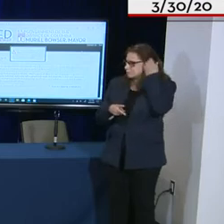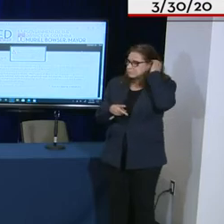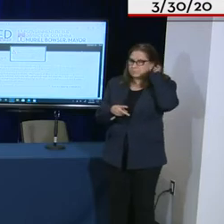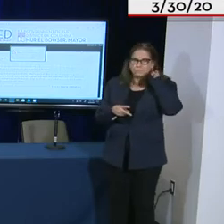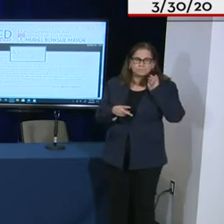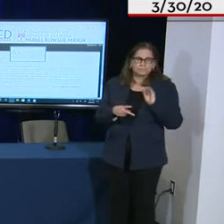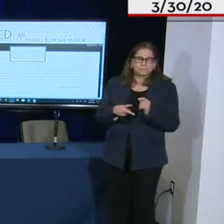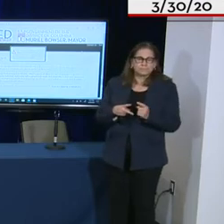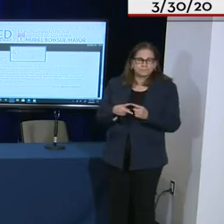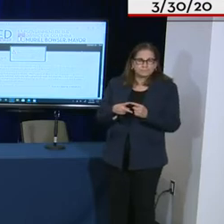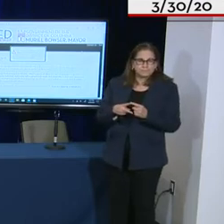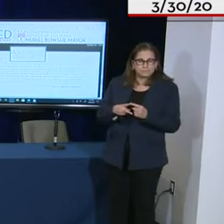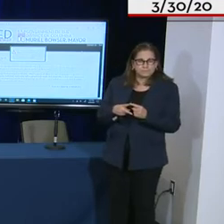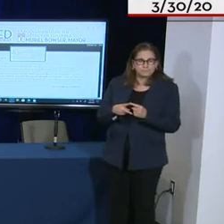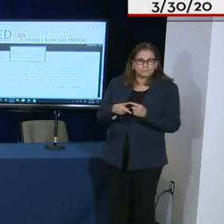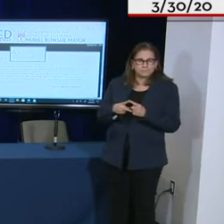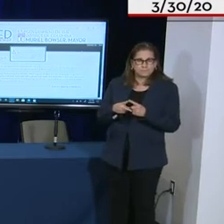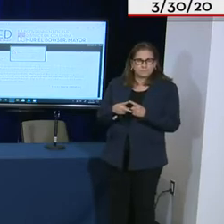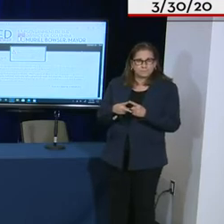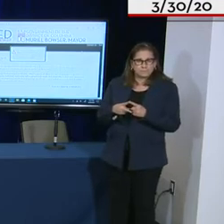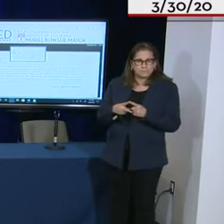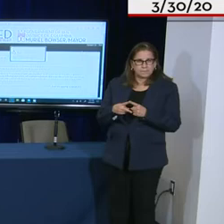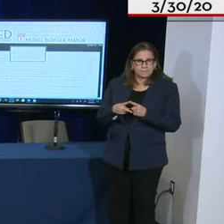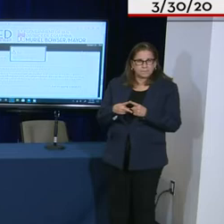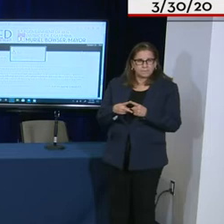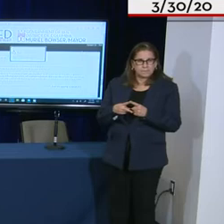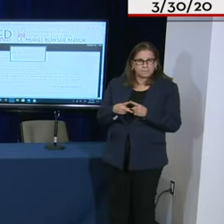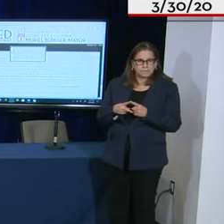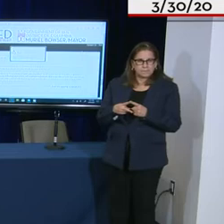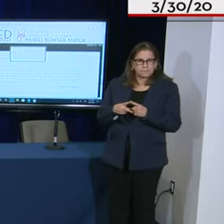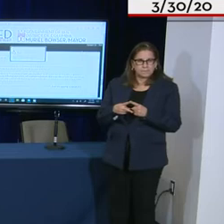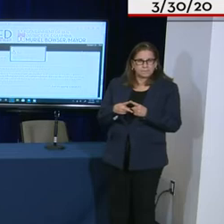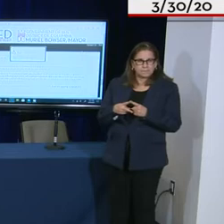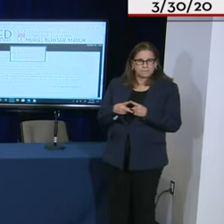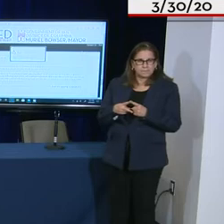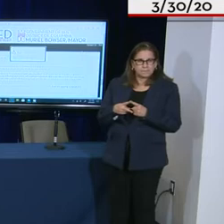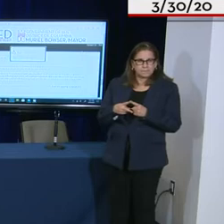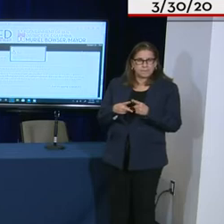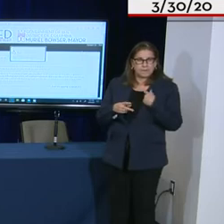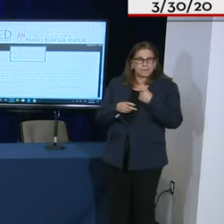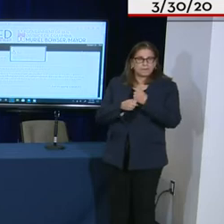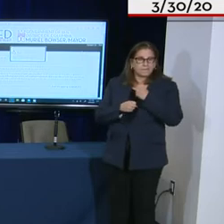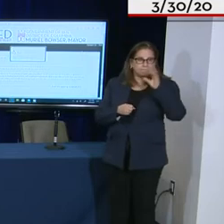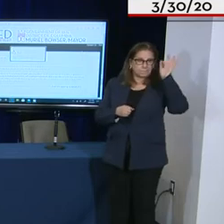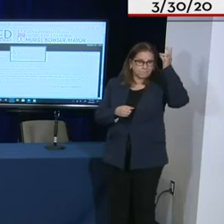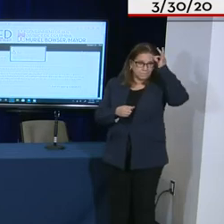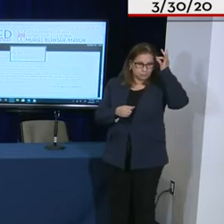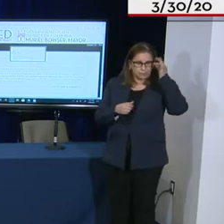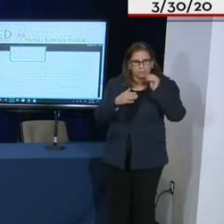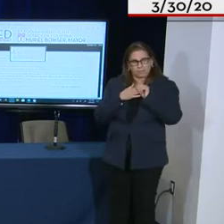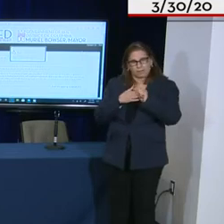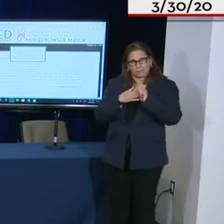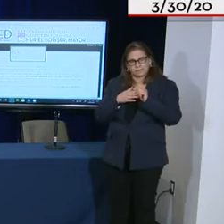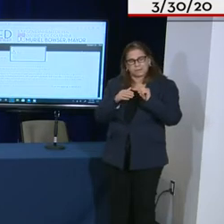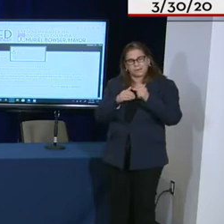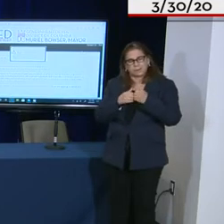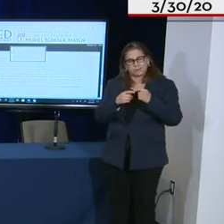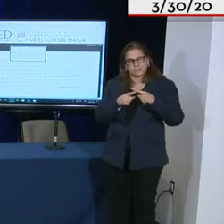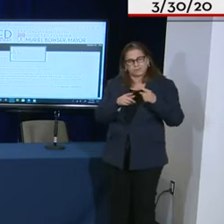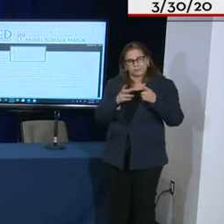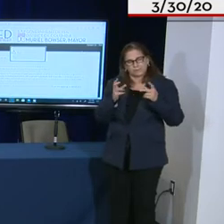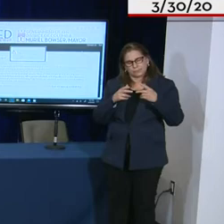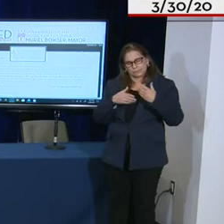Sure. So as soon as we receive federal guidance about what the application process looks like, we'll be able to make that